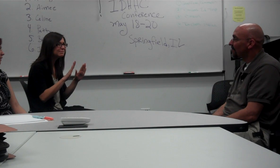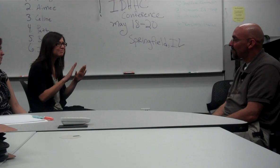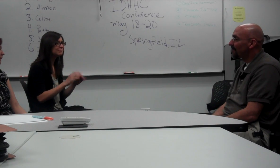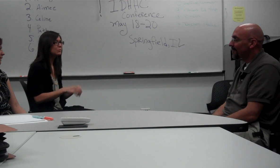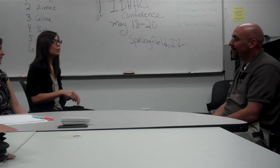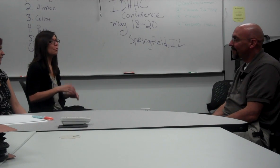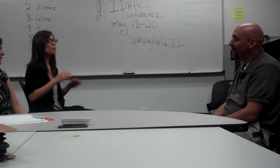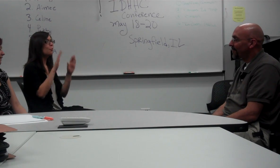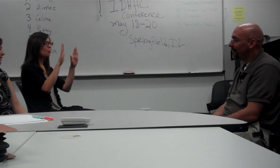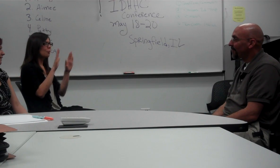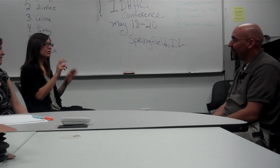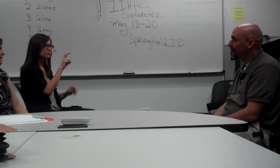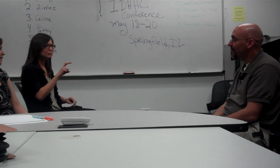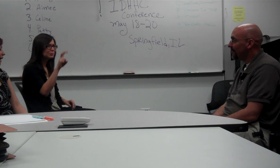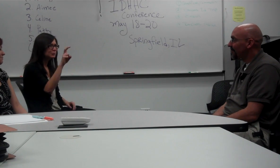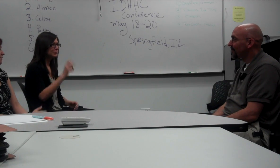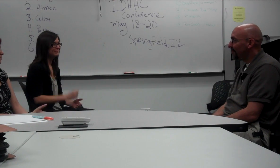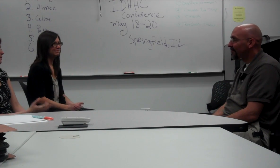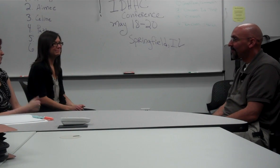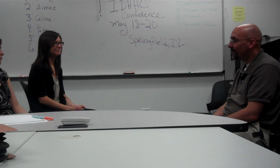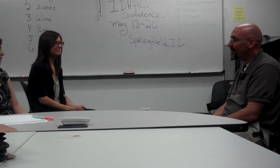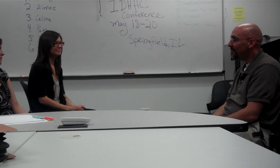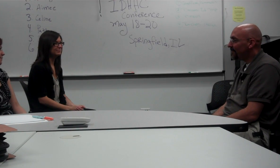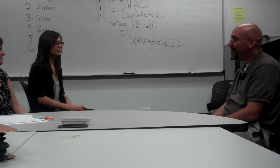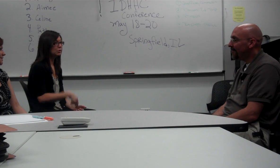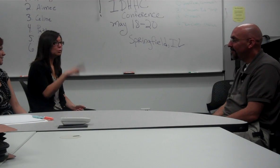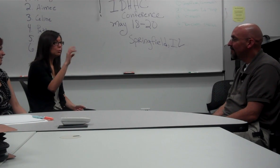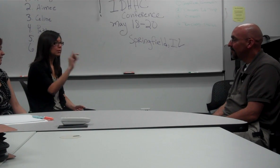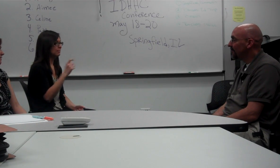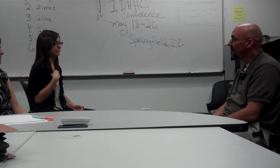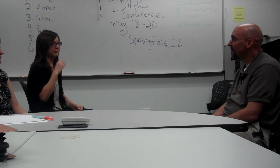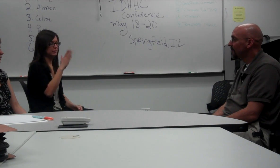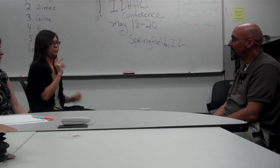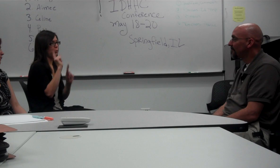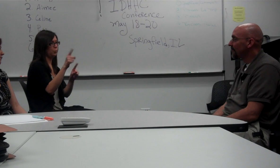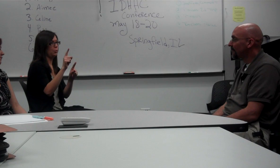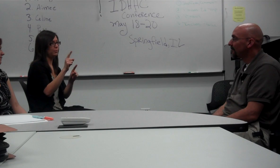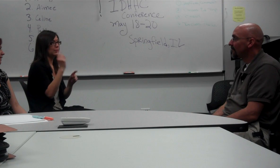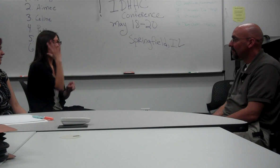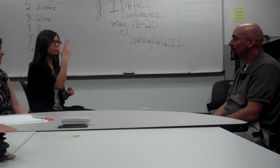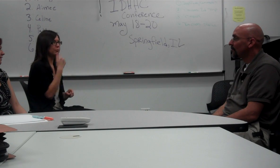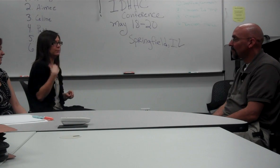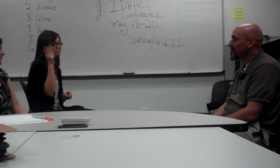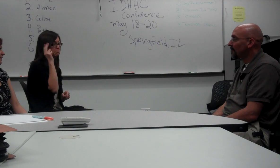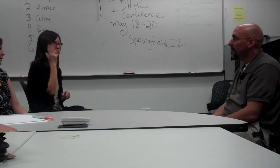trip. I've never been to Rhode Island myself. I hear it's very beautiful there.